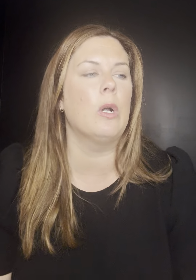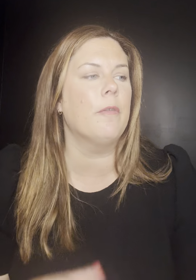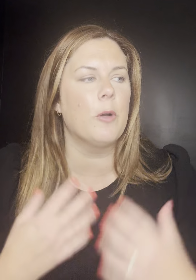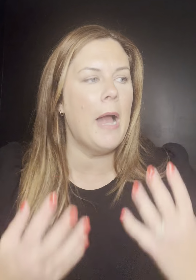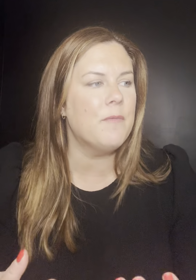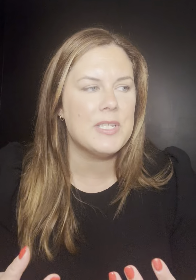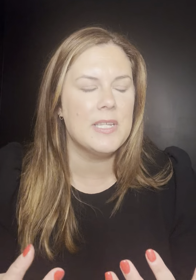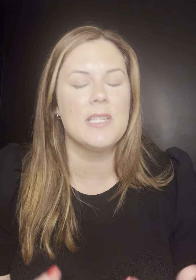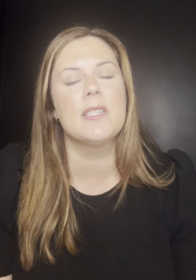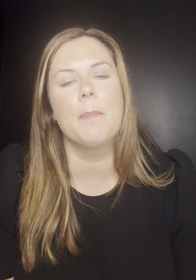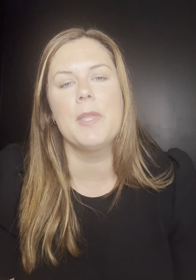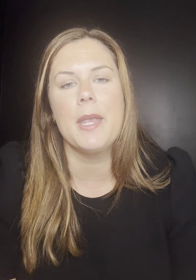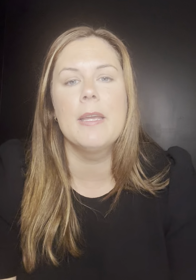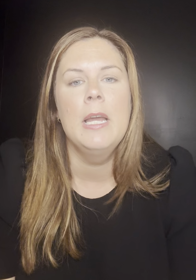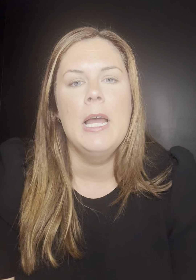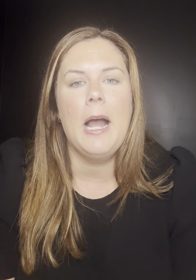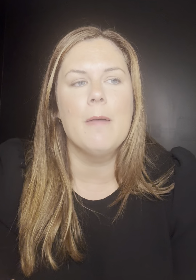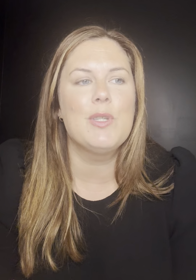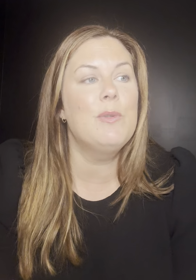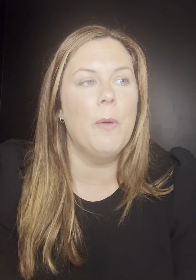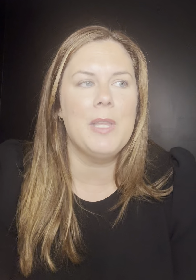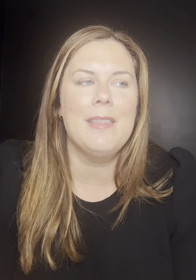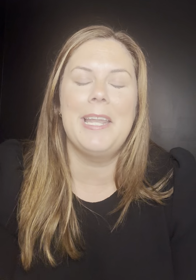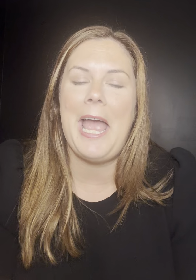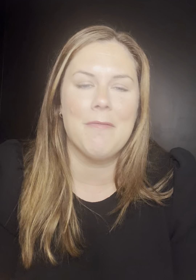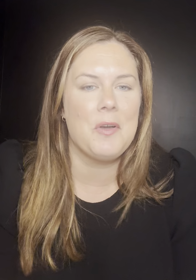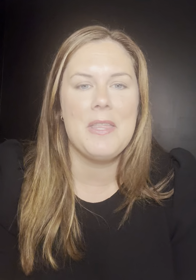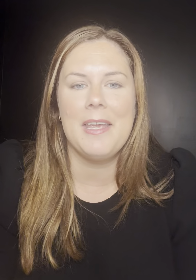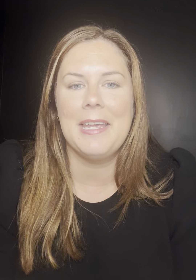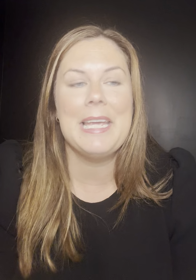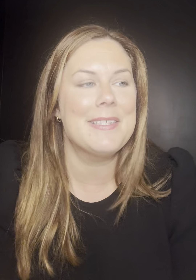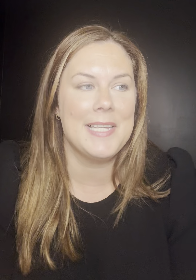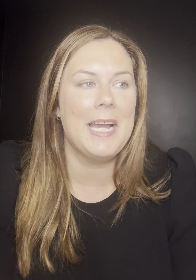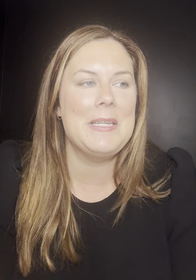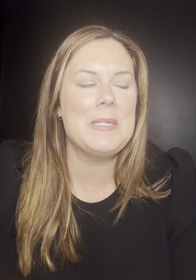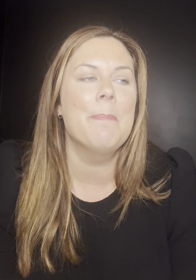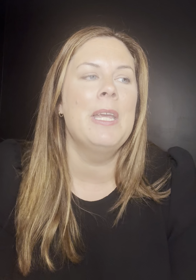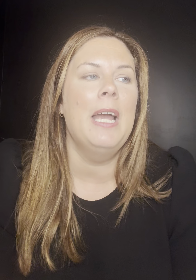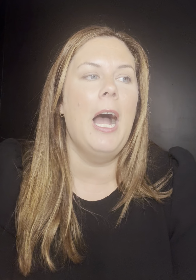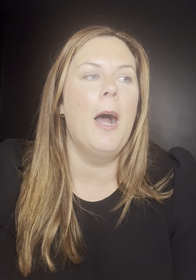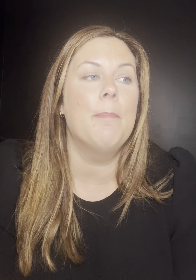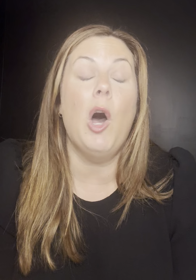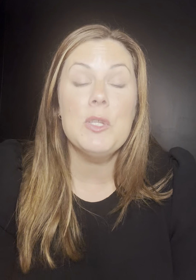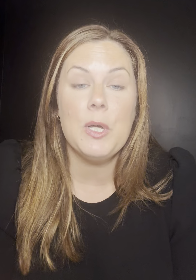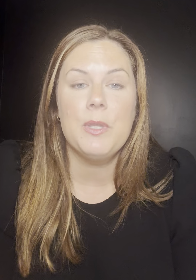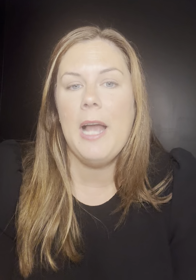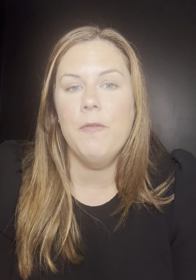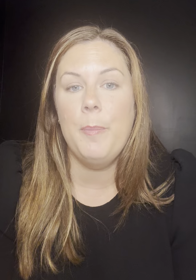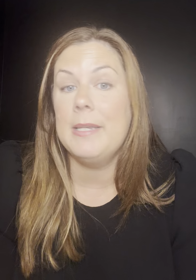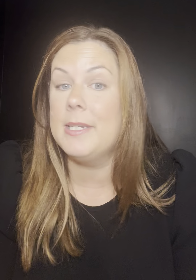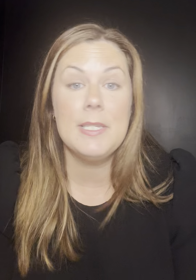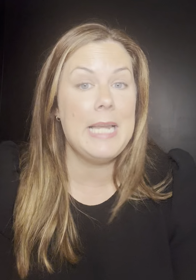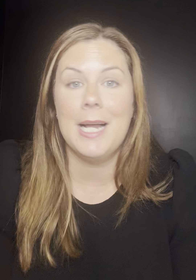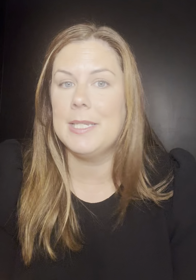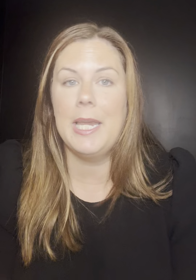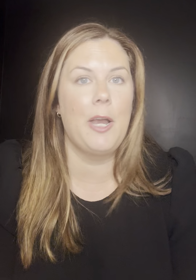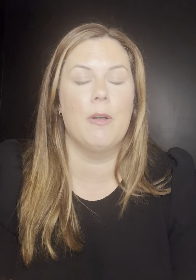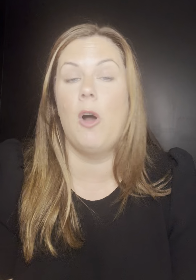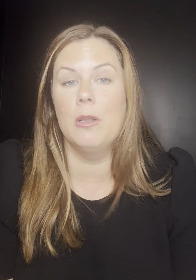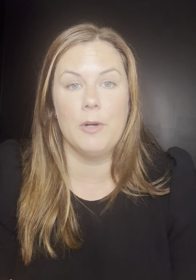for emphasis in something. So don't think that everything is signed. Also, the alphabet does not take care of all of our